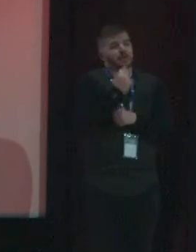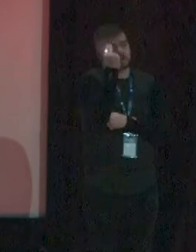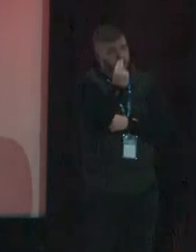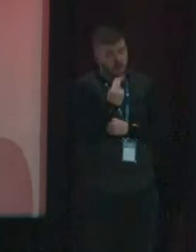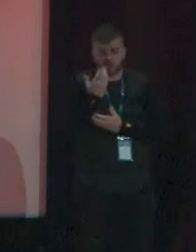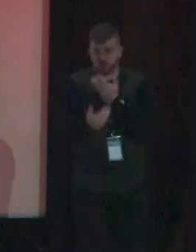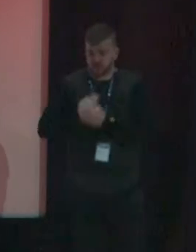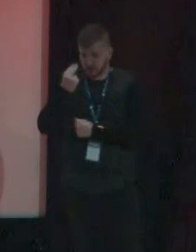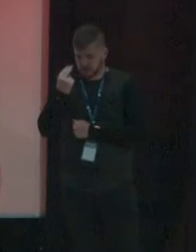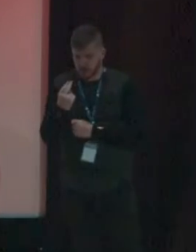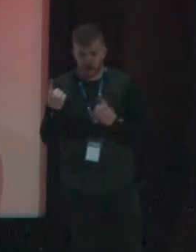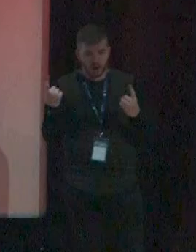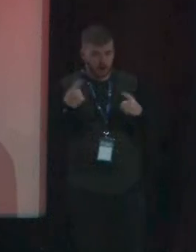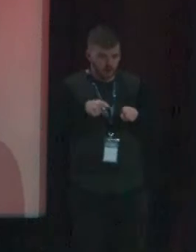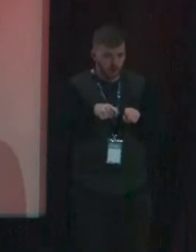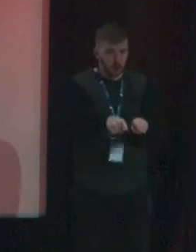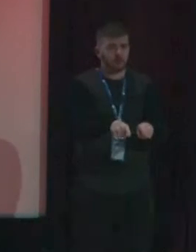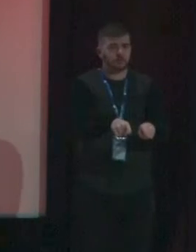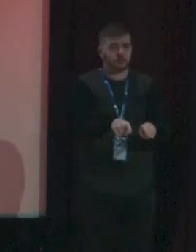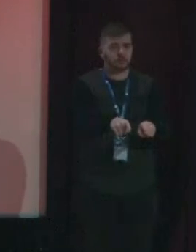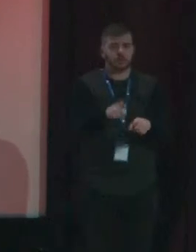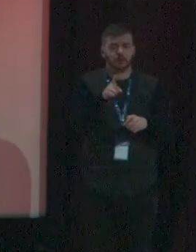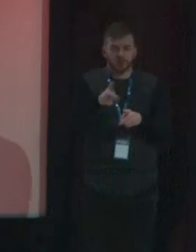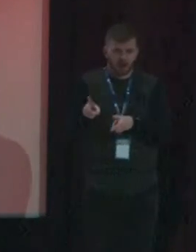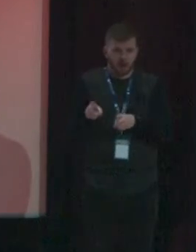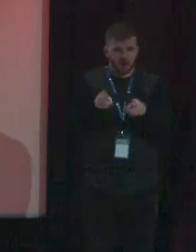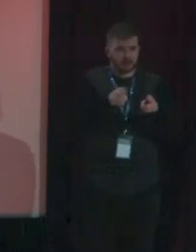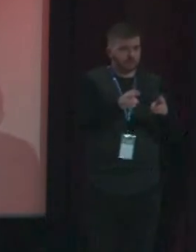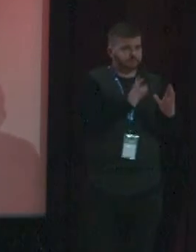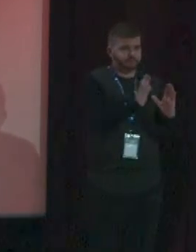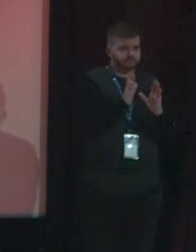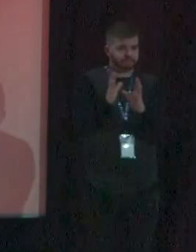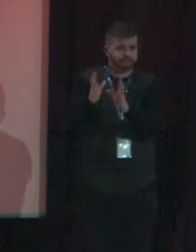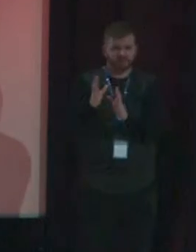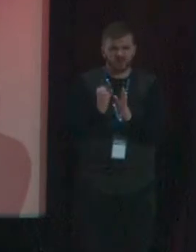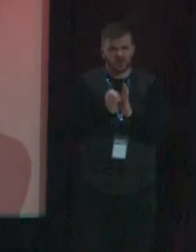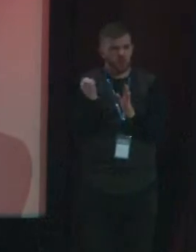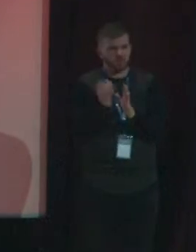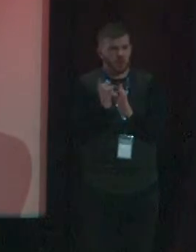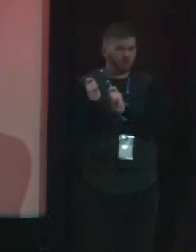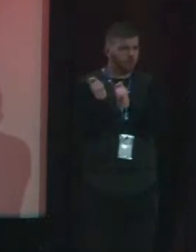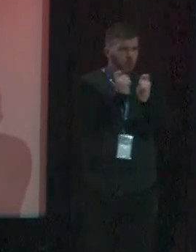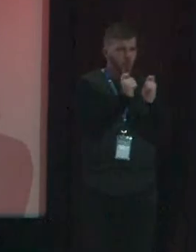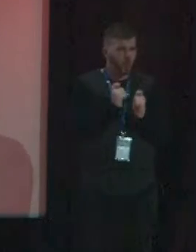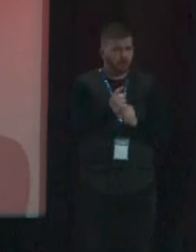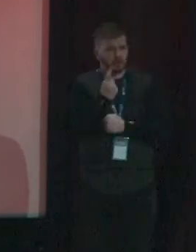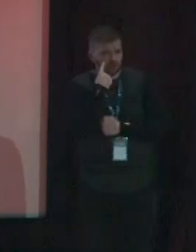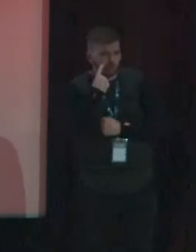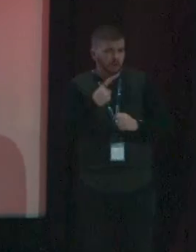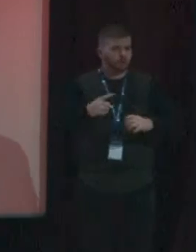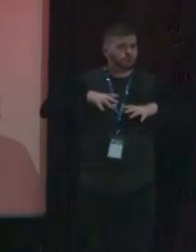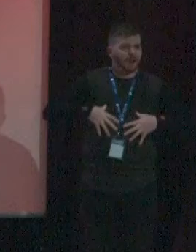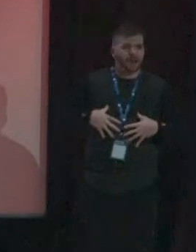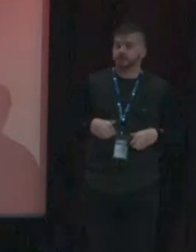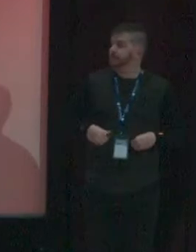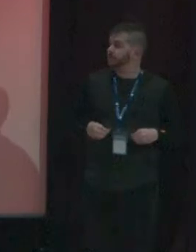and the story design align in this sense. Not that the cutscenes support it, they're really just little throwaway rewards to give you a chance to relax.